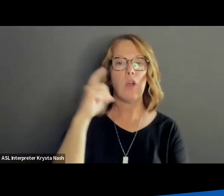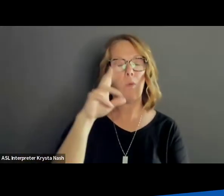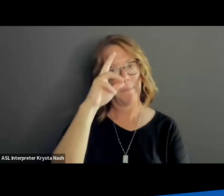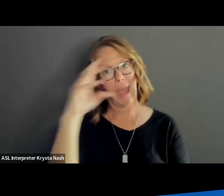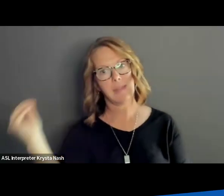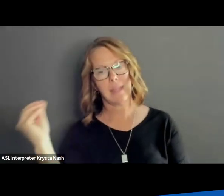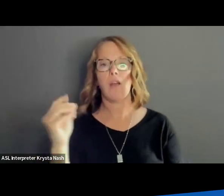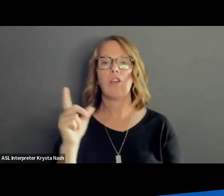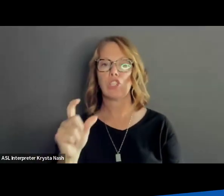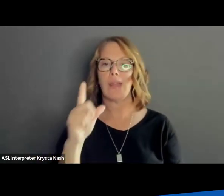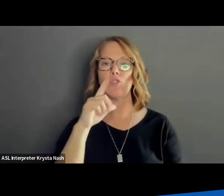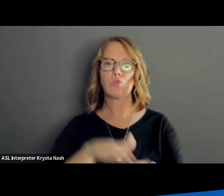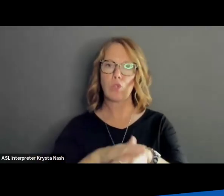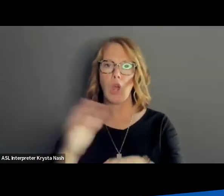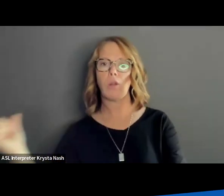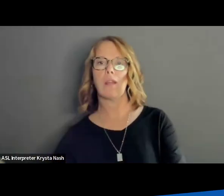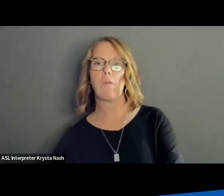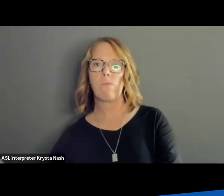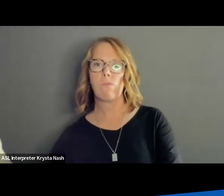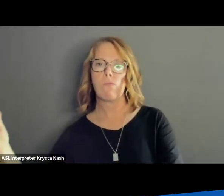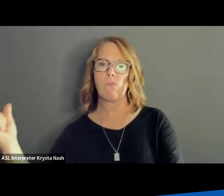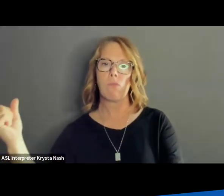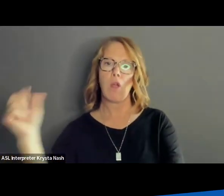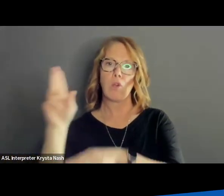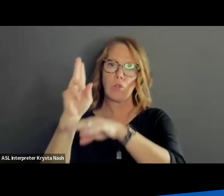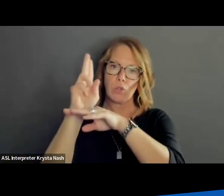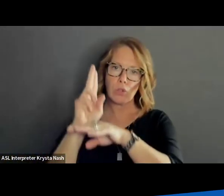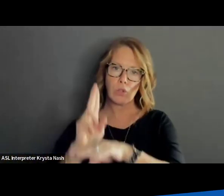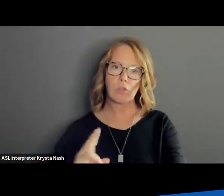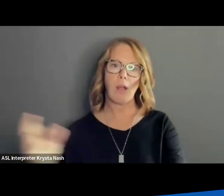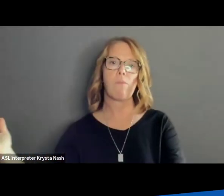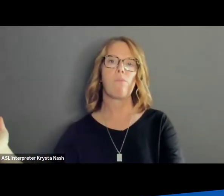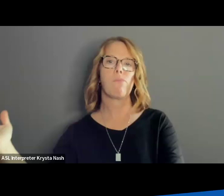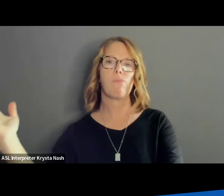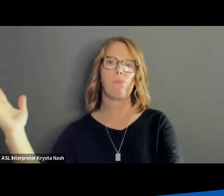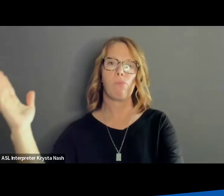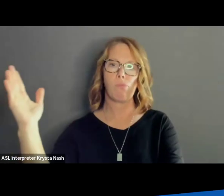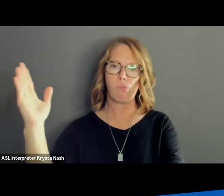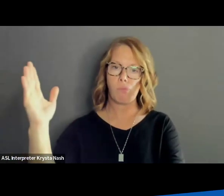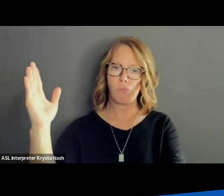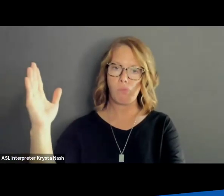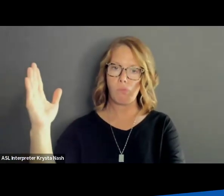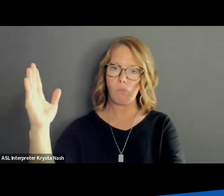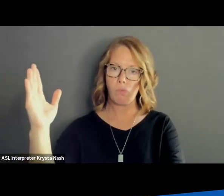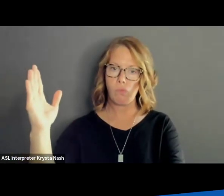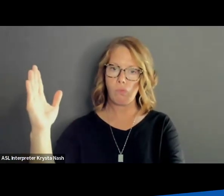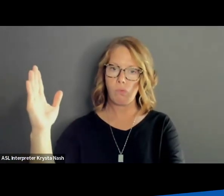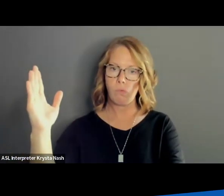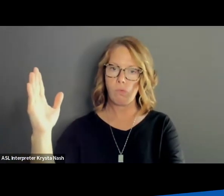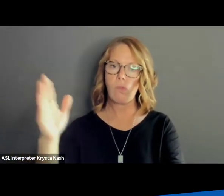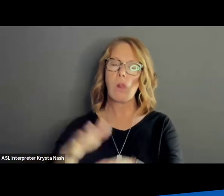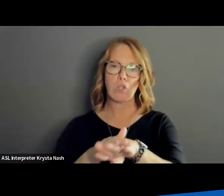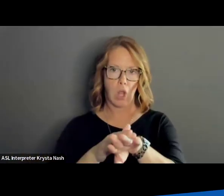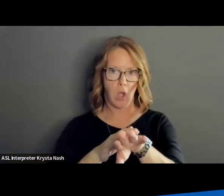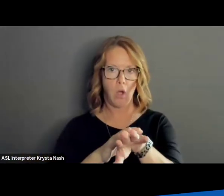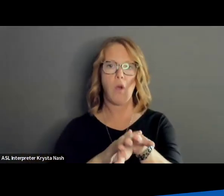head very slowly until a person gets accommodated. You want to raise the head, and then if they're going to sit up, so that has to be real